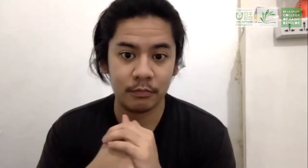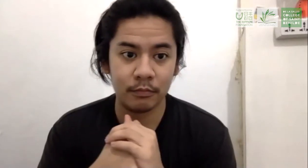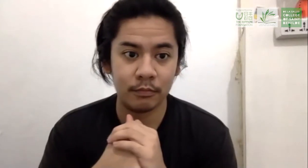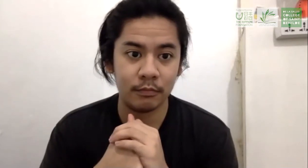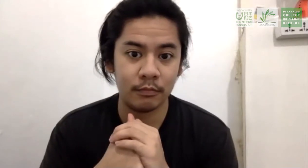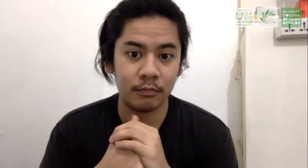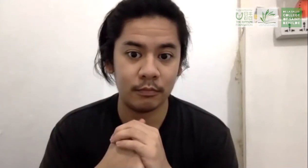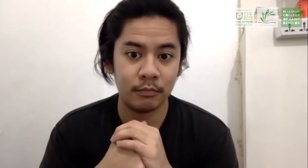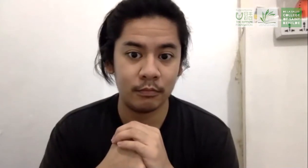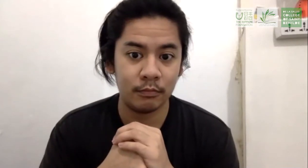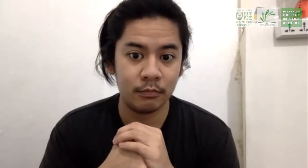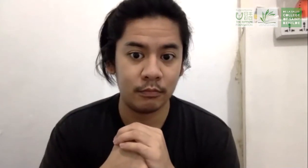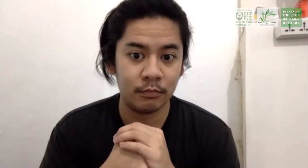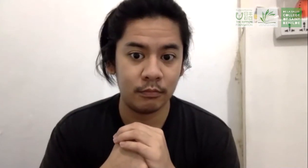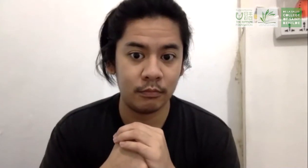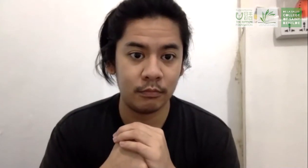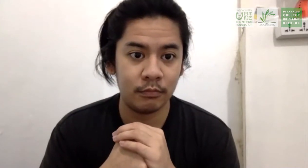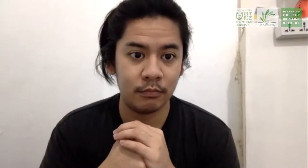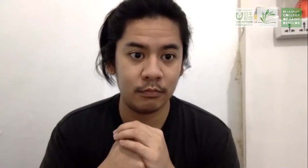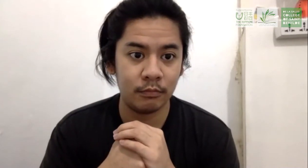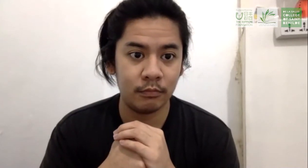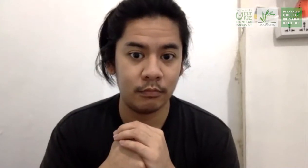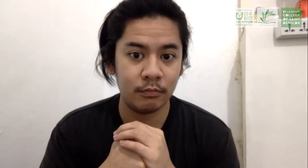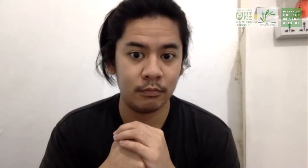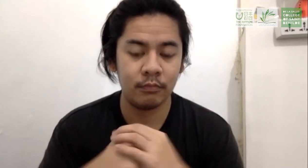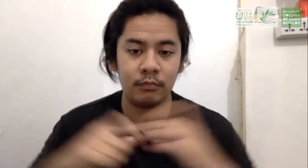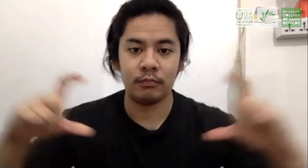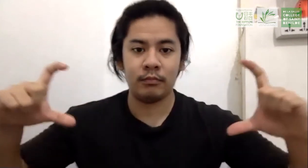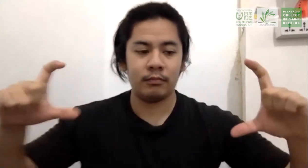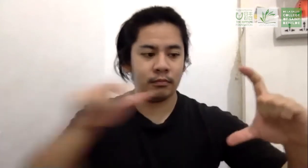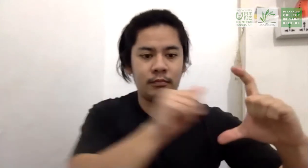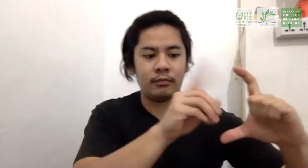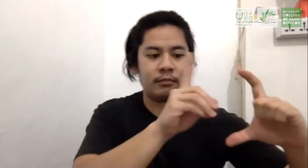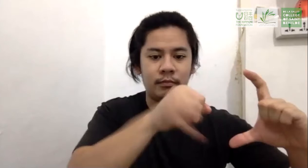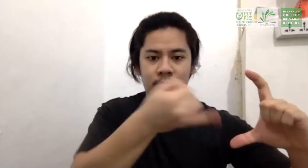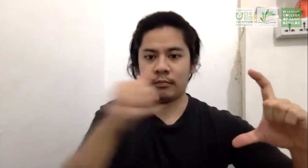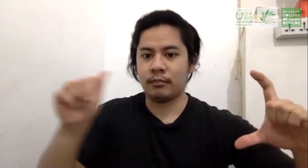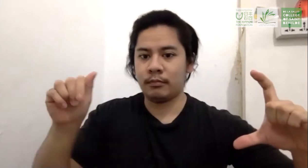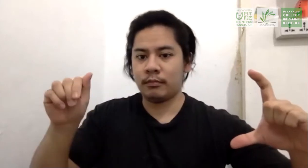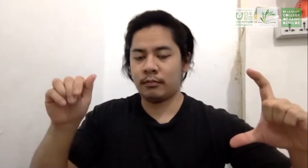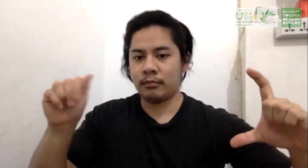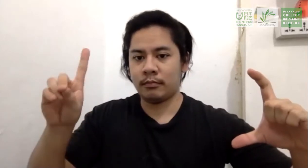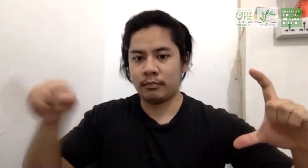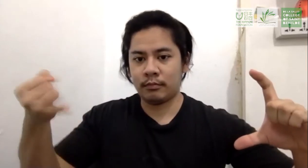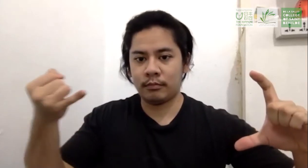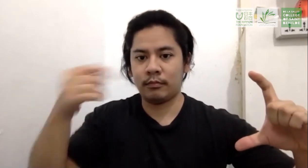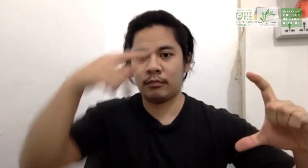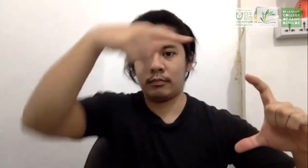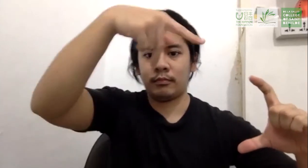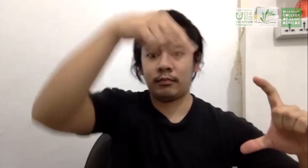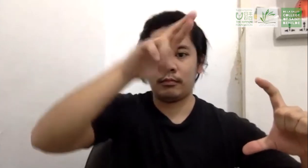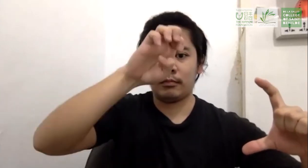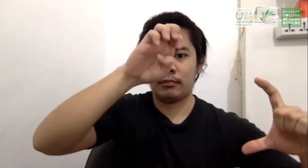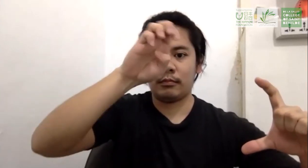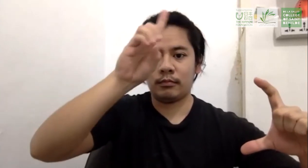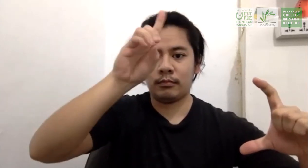predicate adjective. Is that correct? If it's Wednesday, that means predicate noun. Predicate